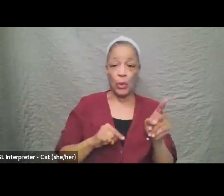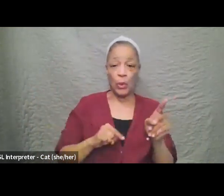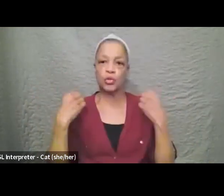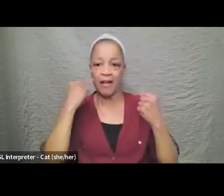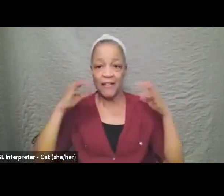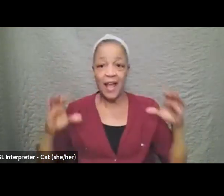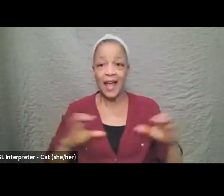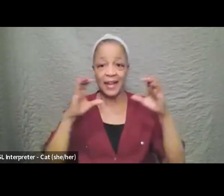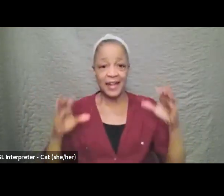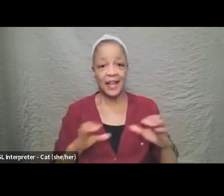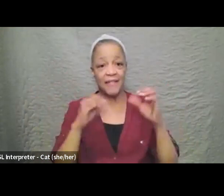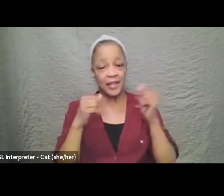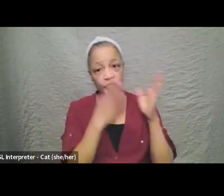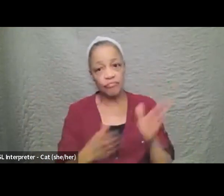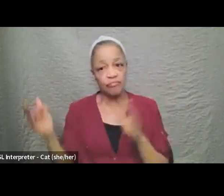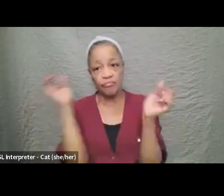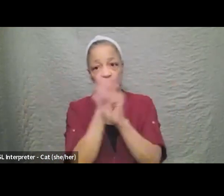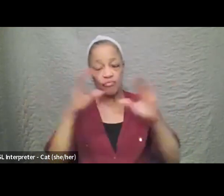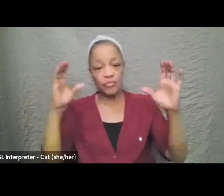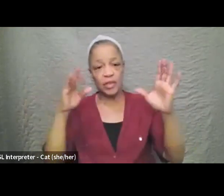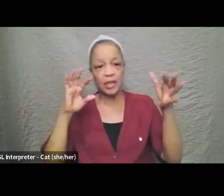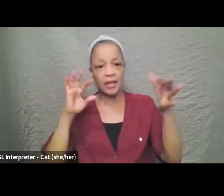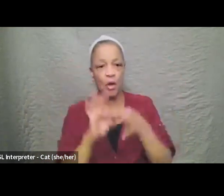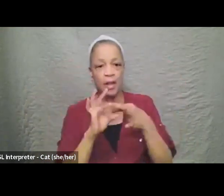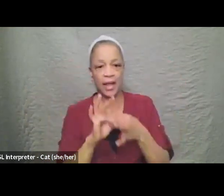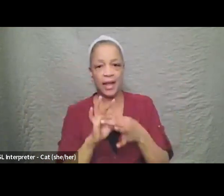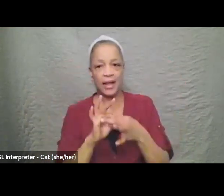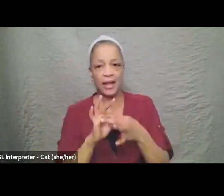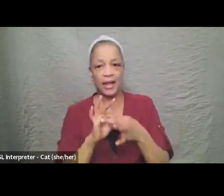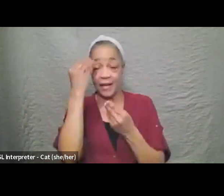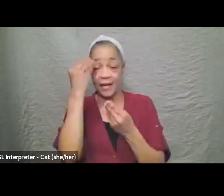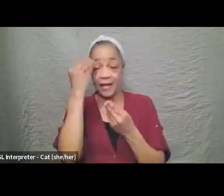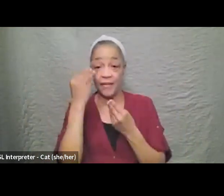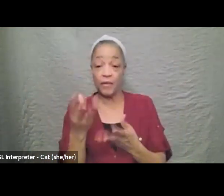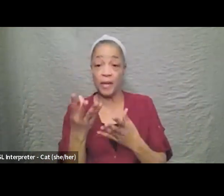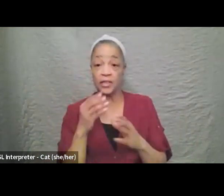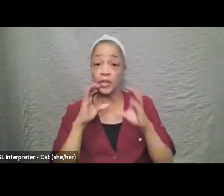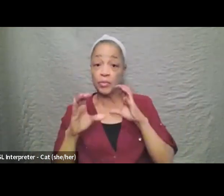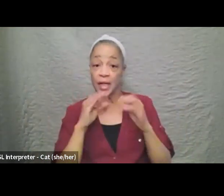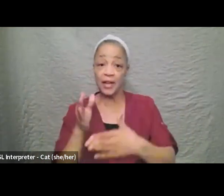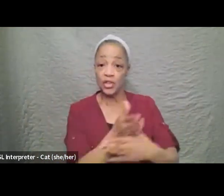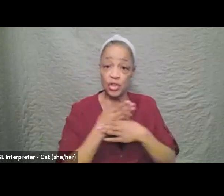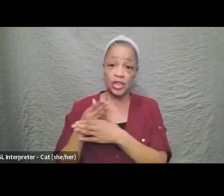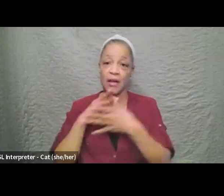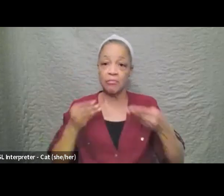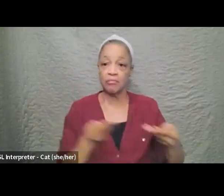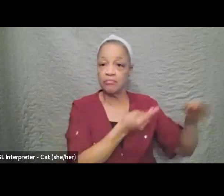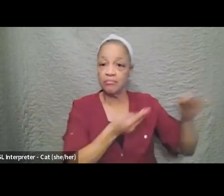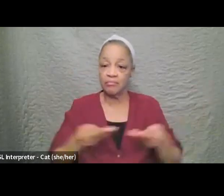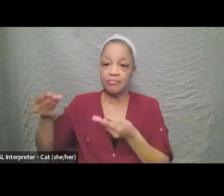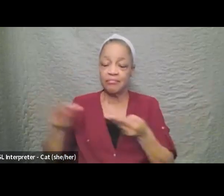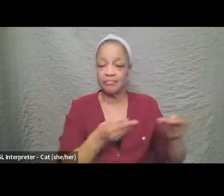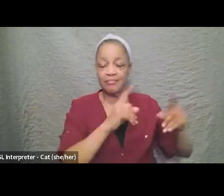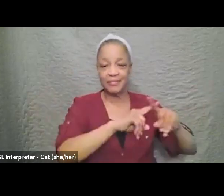and initiatives are correlated and information is communicated and shared fluidly across